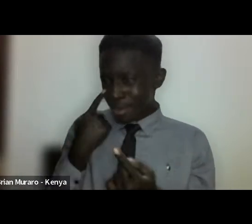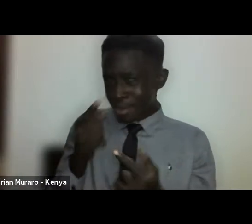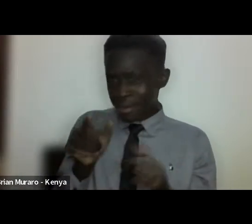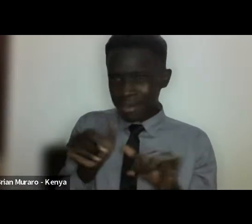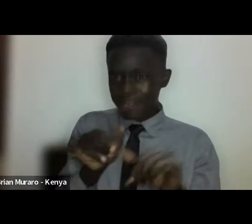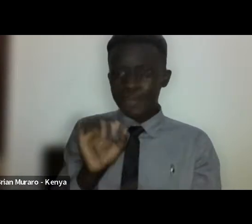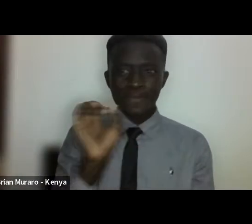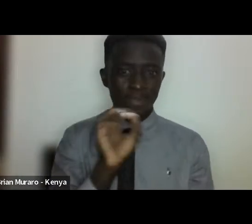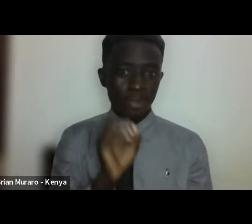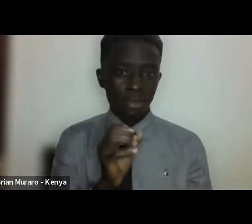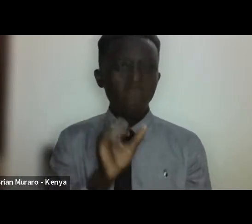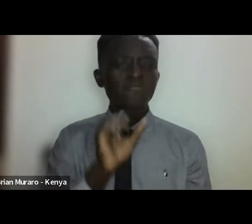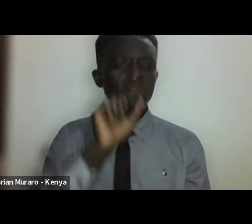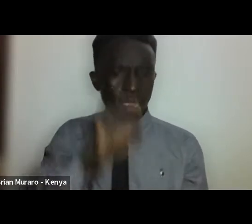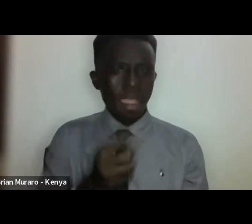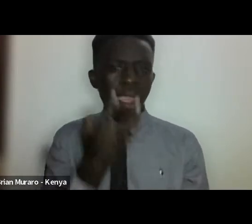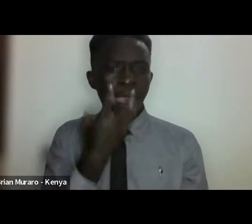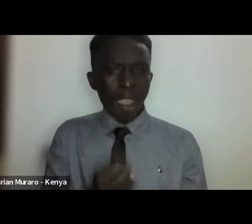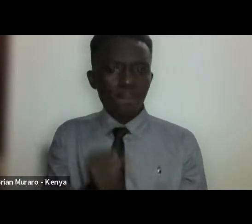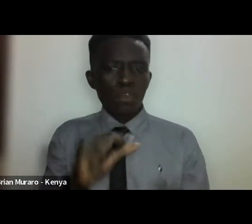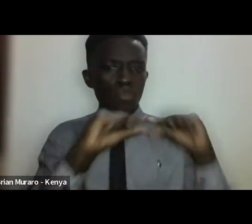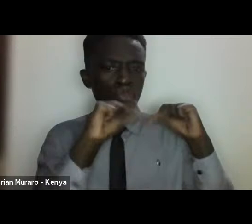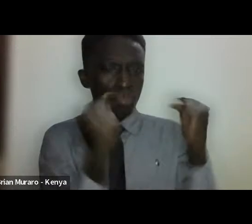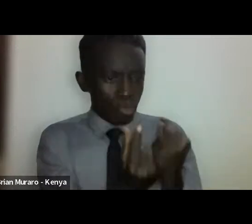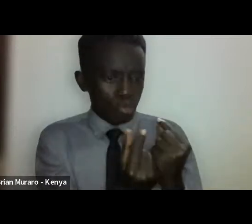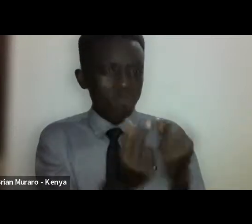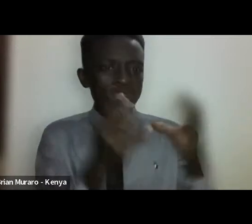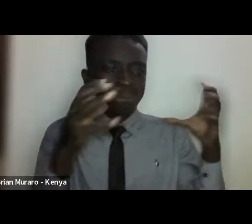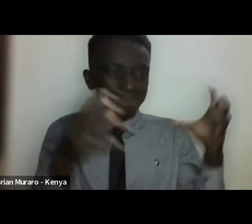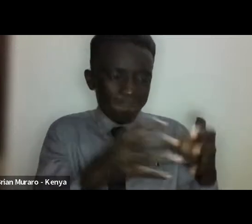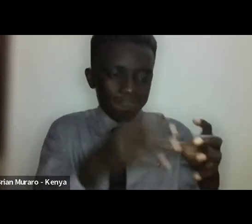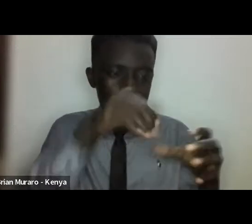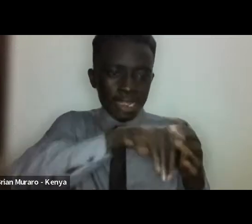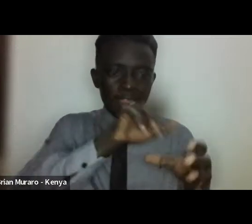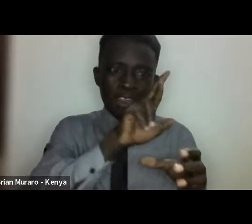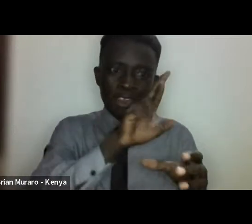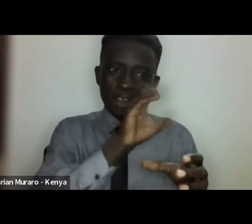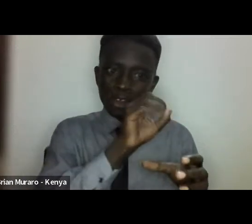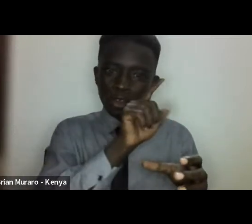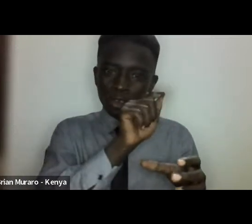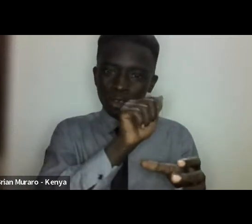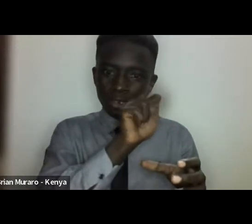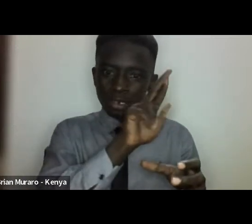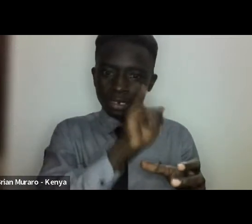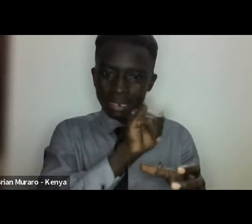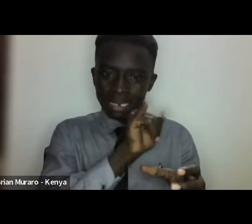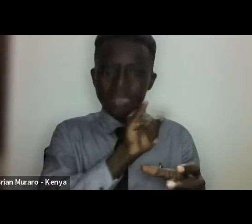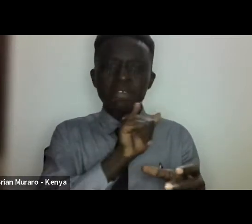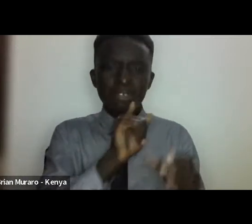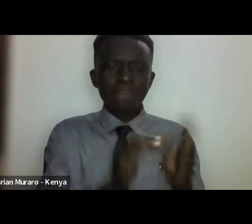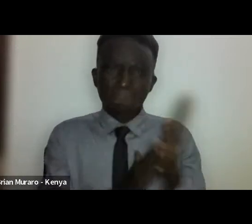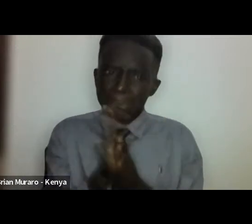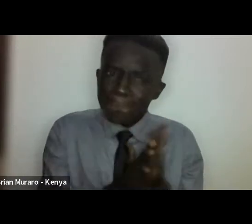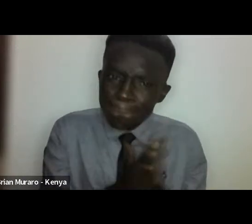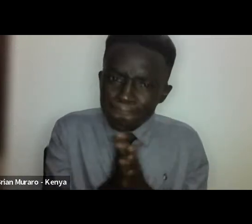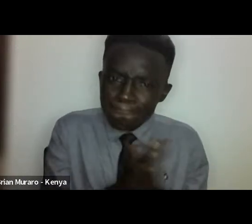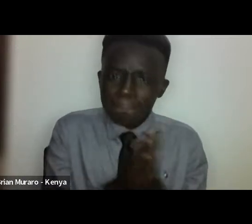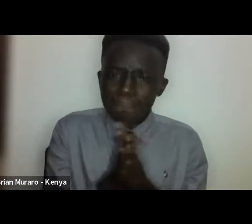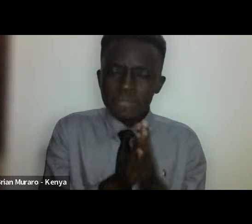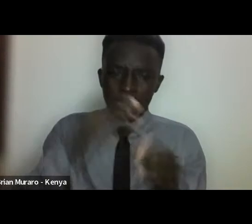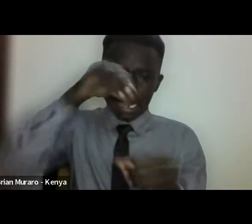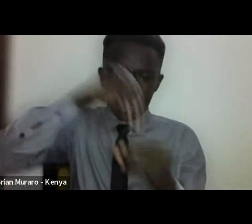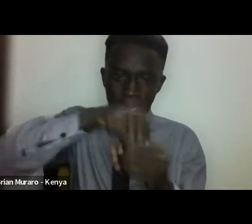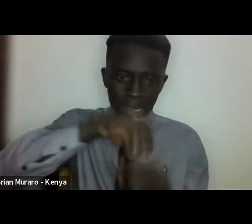in Rotary where there's a great passion for inclusive education. And I think we have a huge body